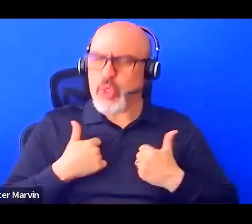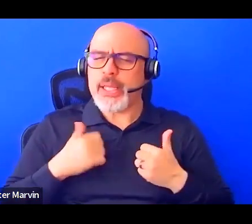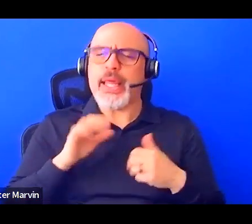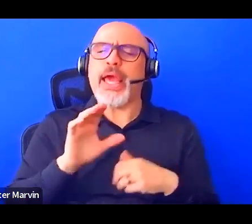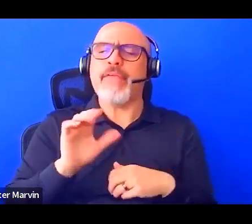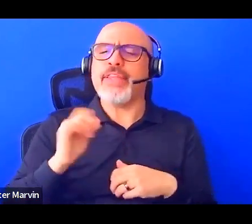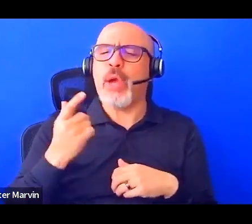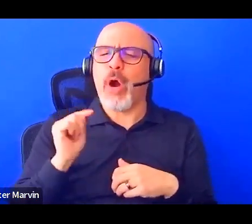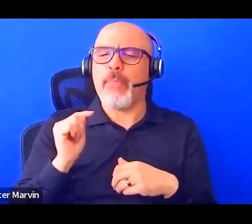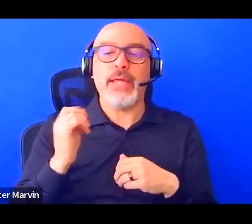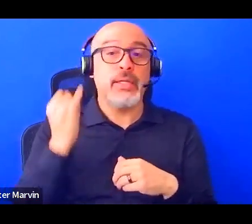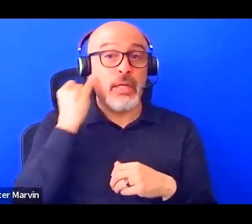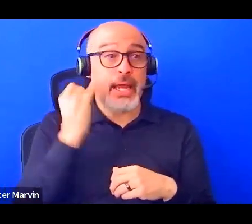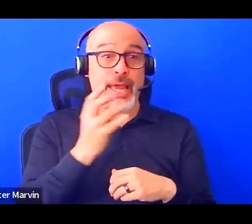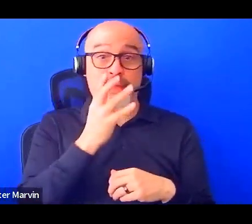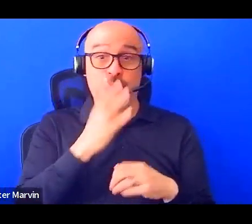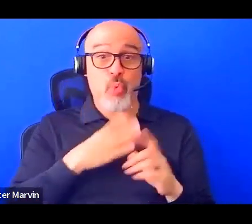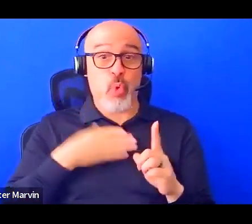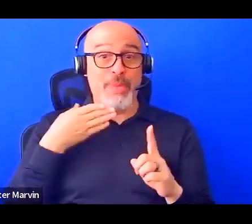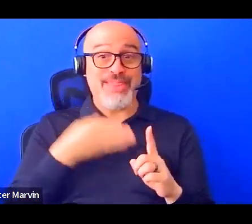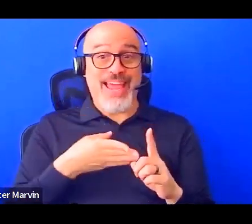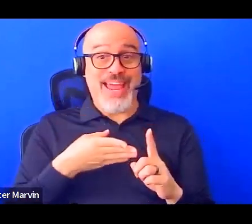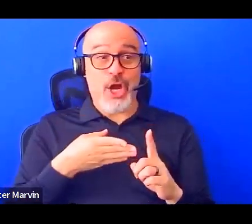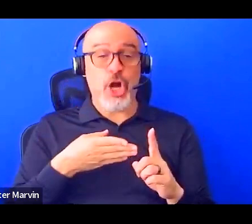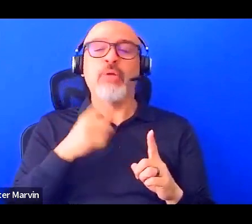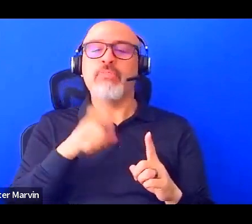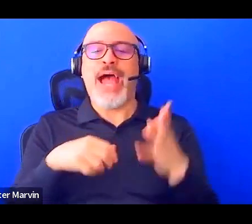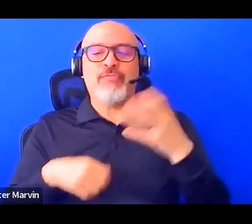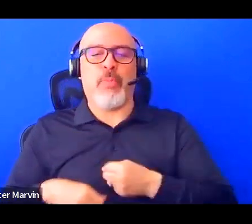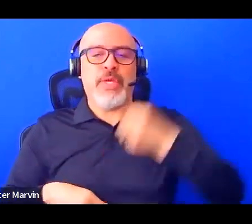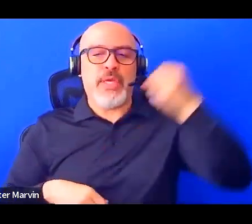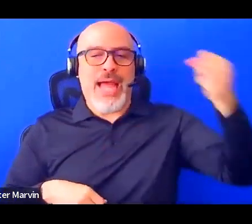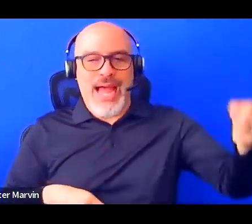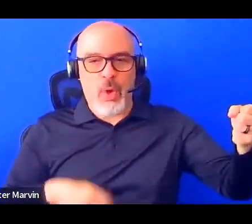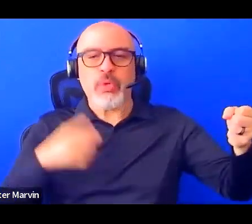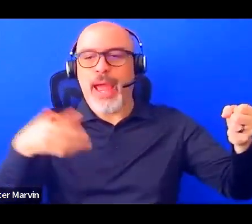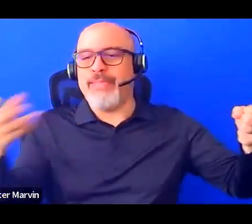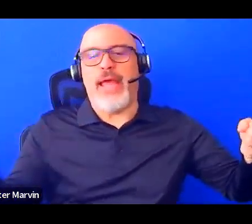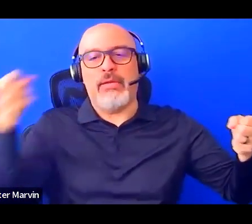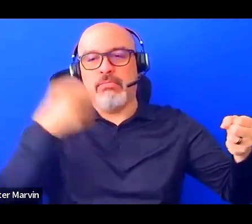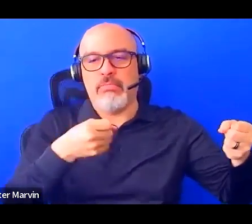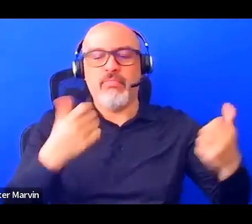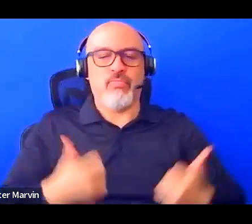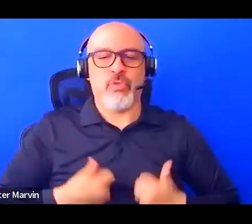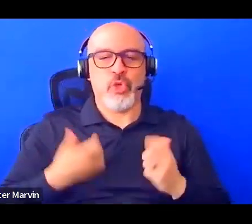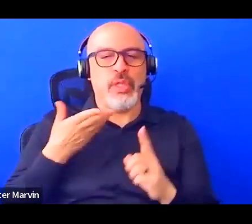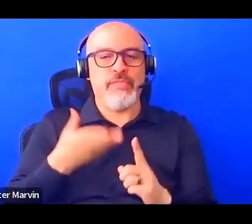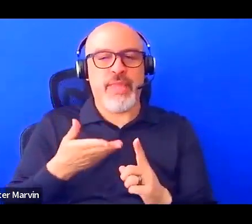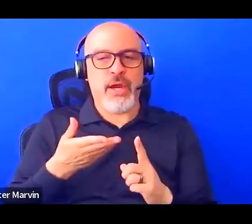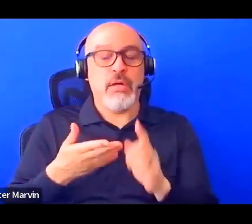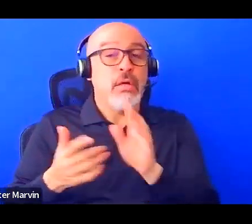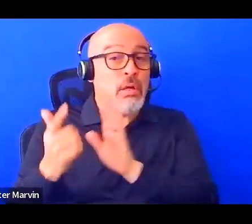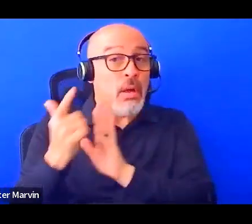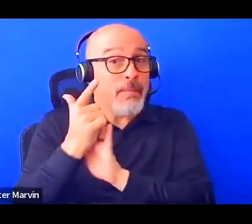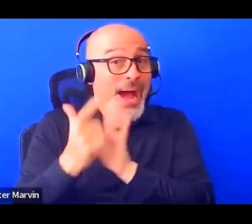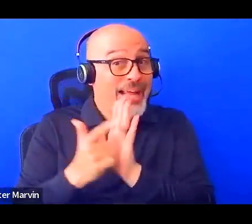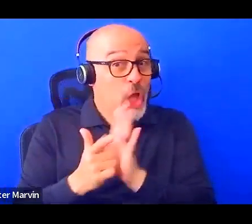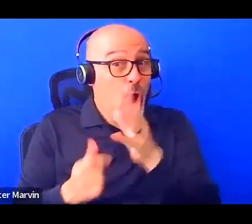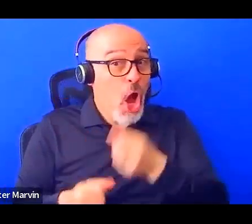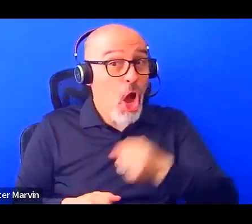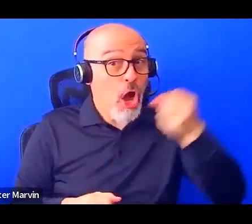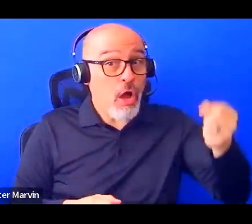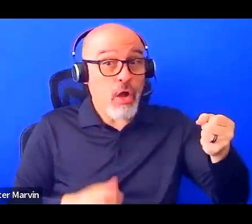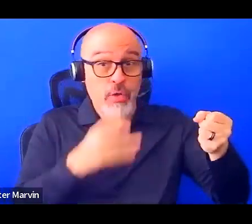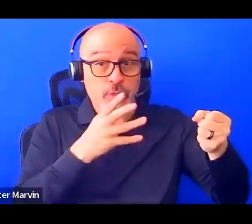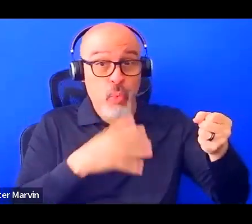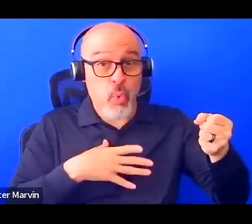If she's still living there, she has to be lawfully removed before you can go back there. Lawfully removed means either if